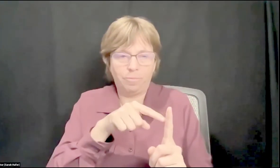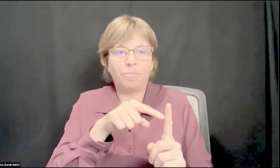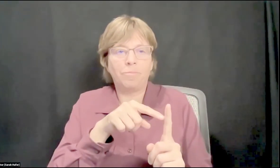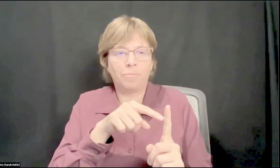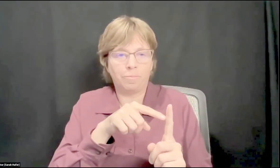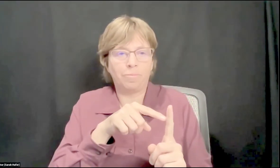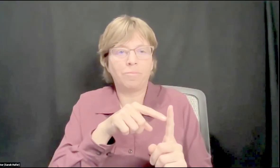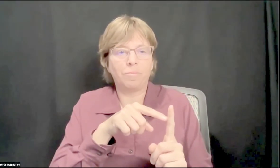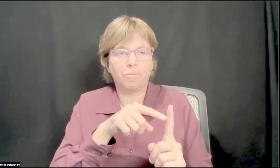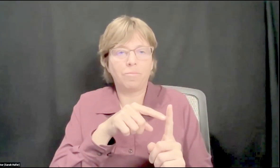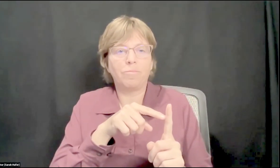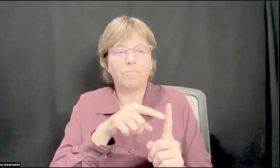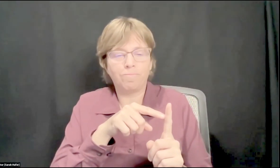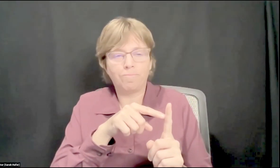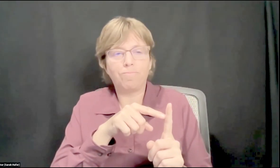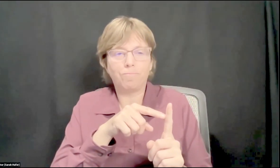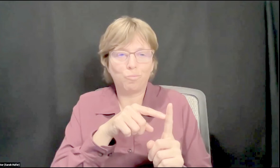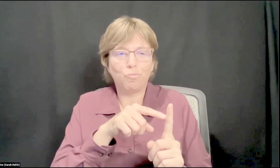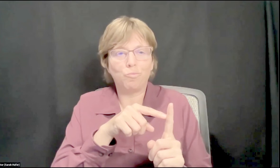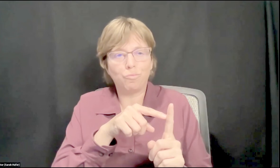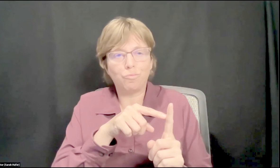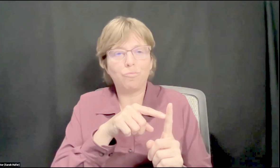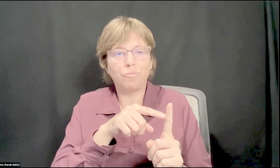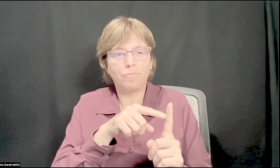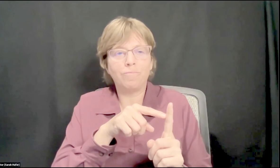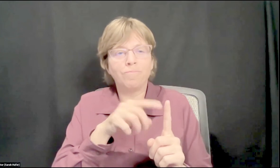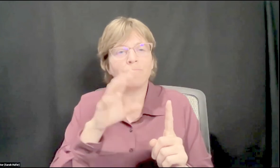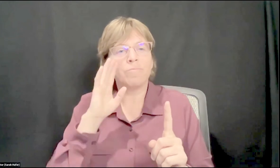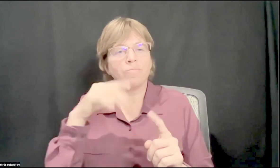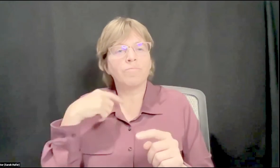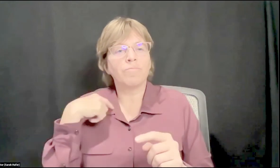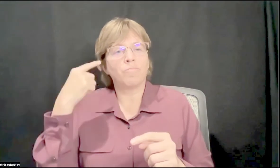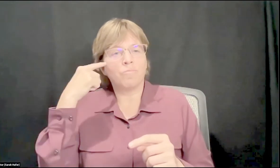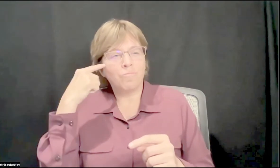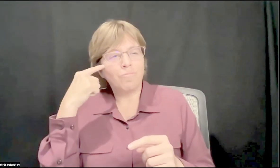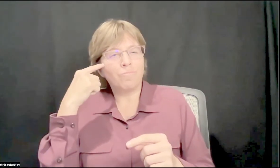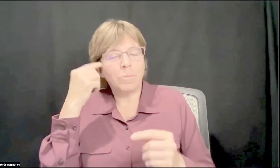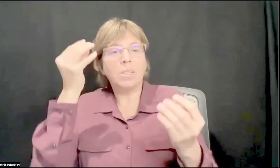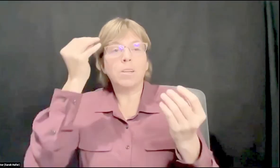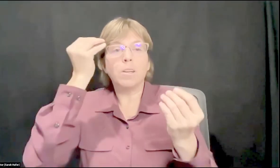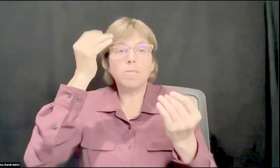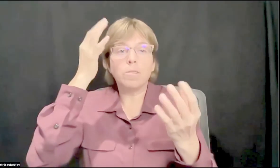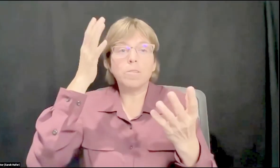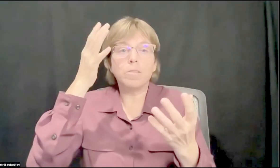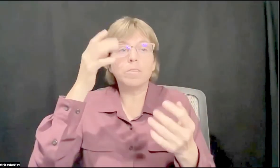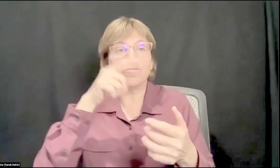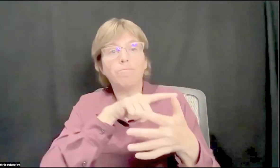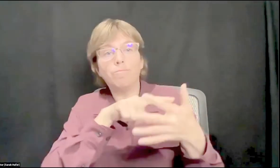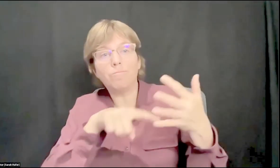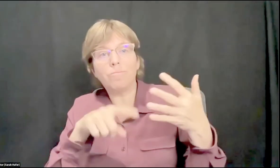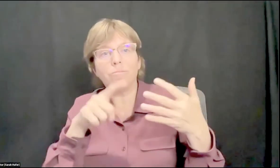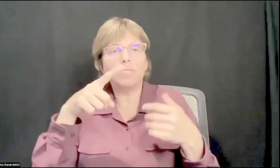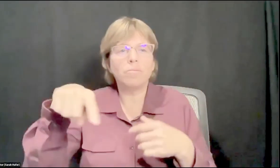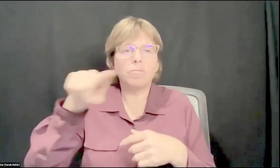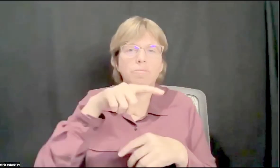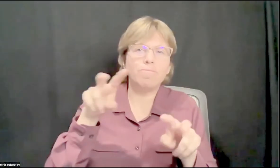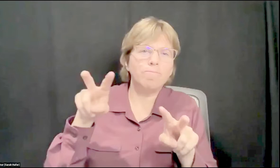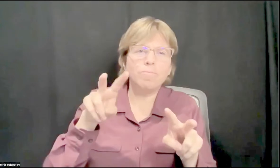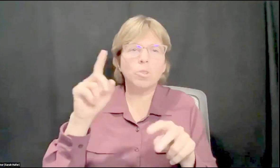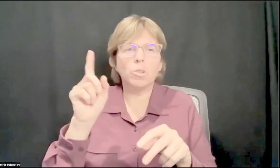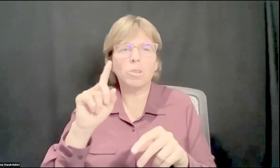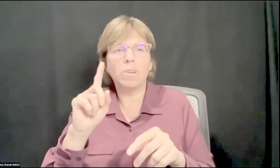where, thinking about information and looking at this, where would you recommend parents go to get COVID information? I'm